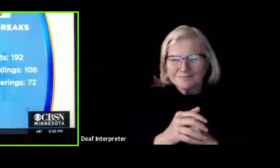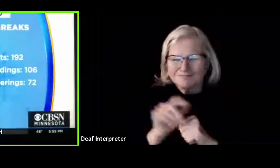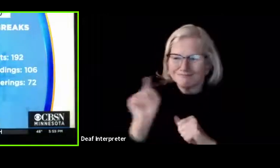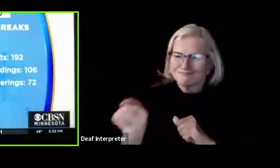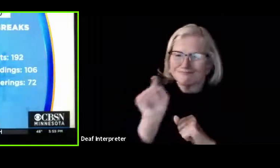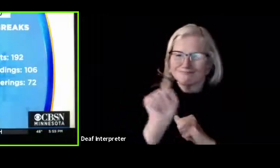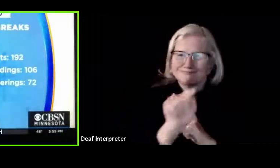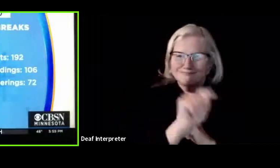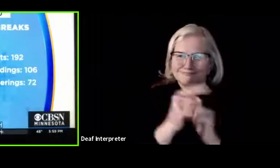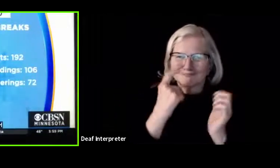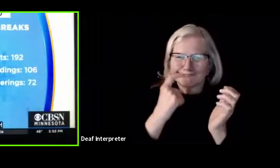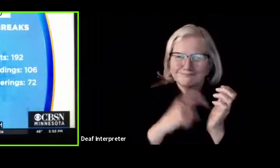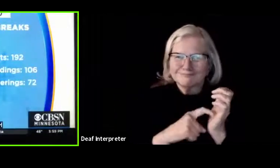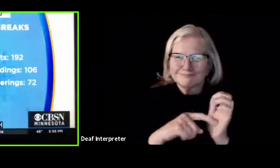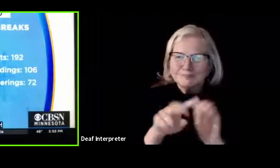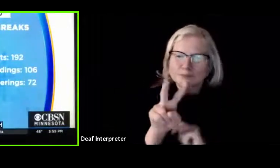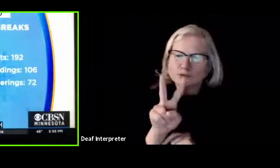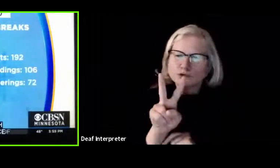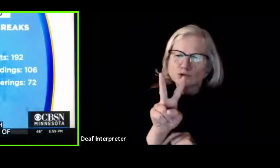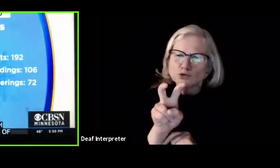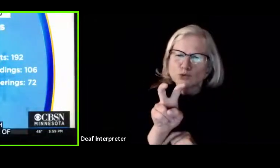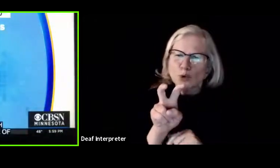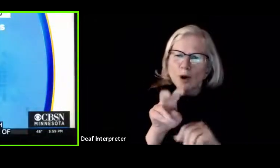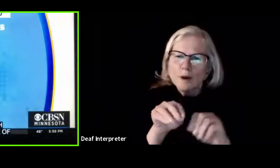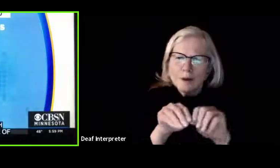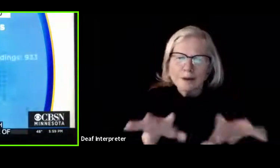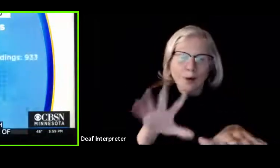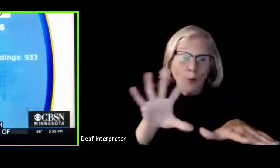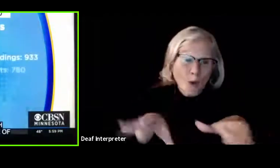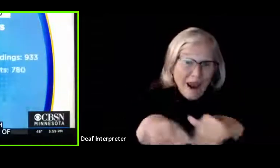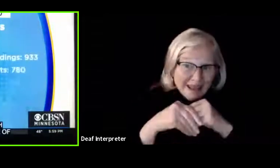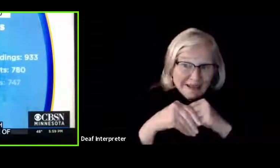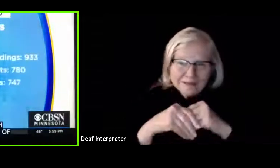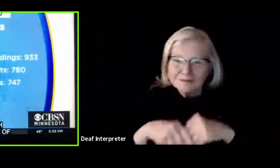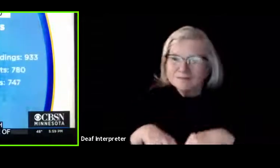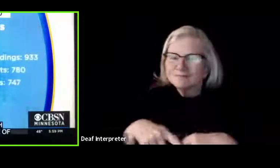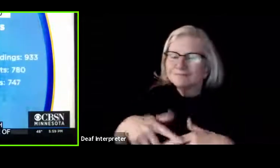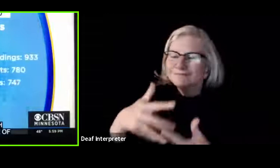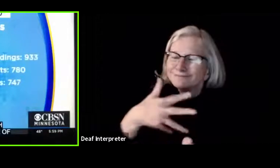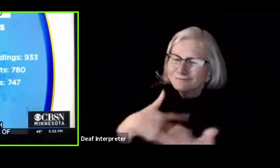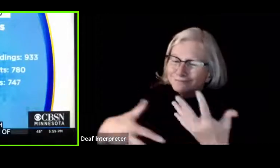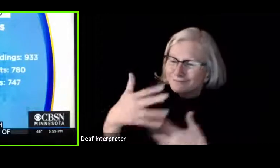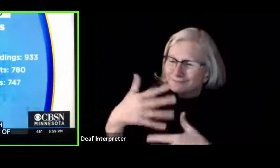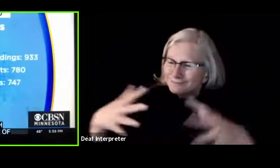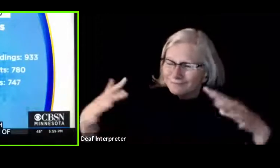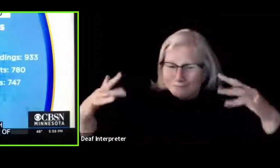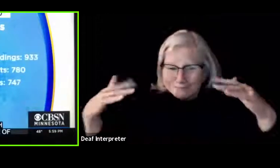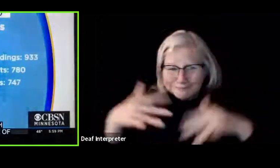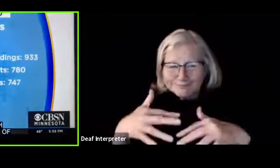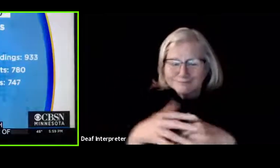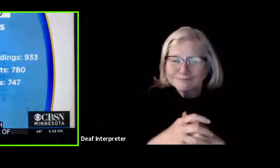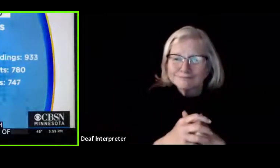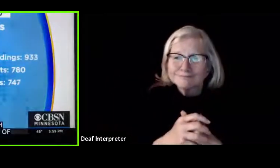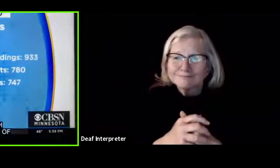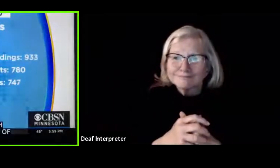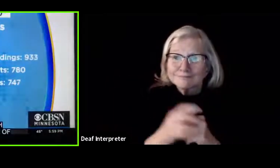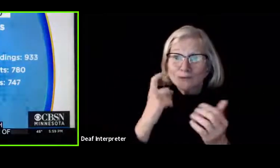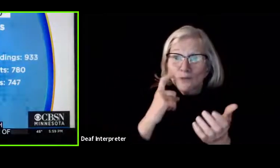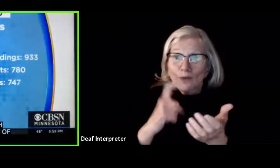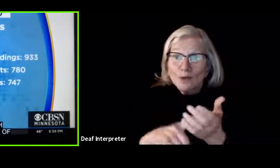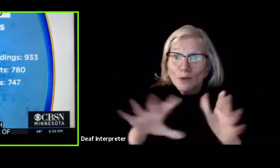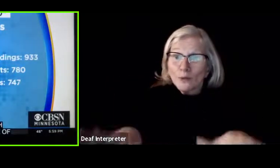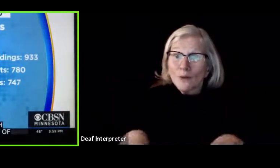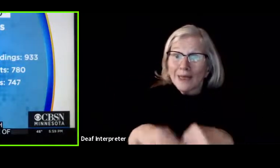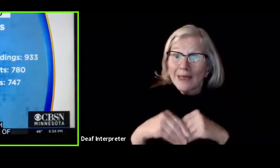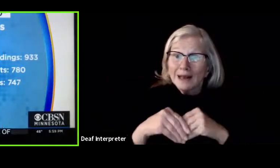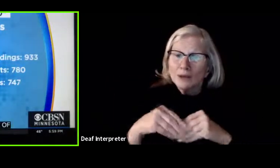weddings and other social gatherings. As far as the highest numbers of cases resulting from events, weddings lead the list, followed by youth sports